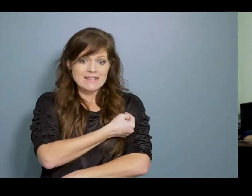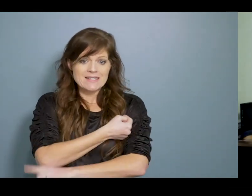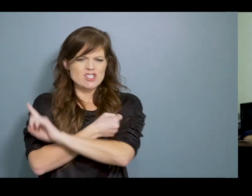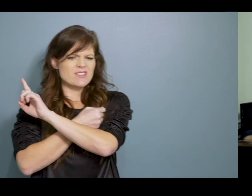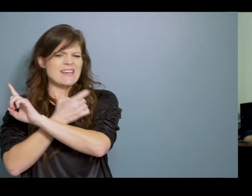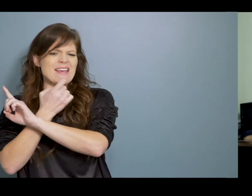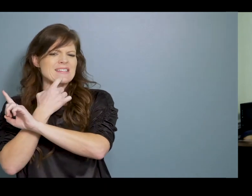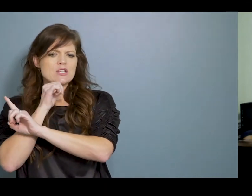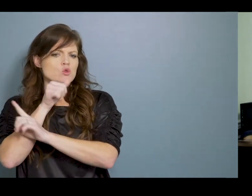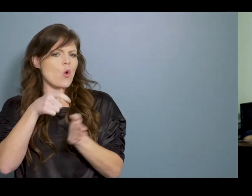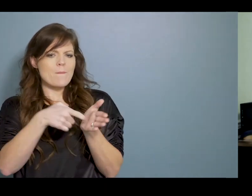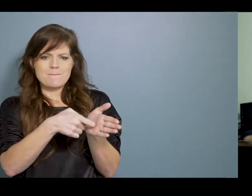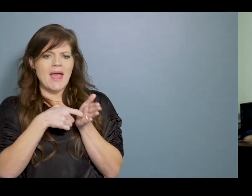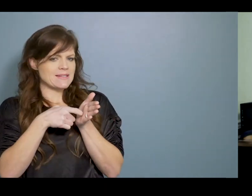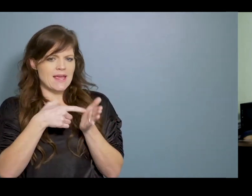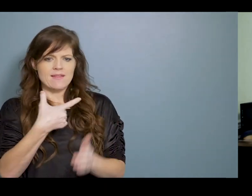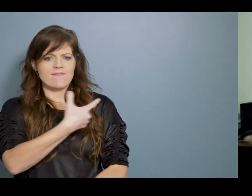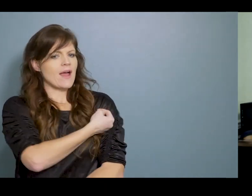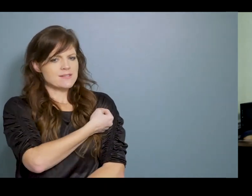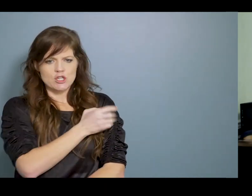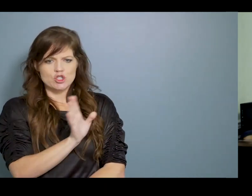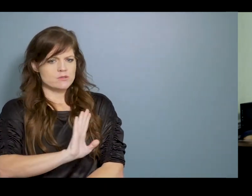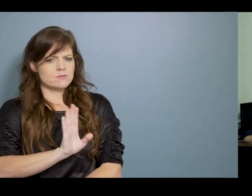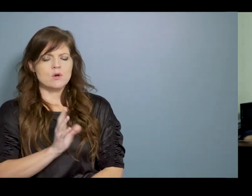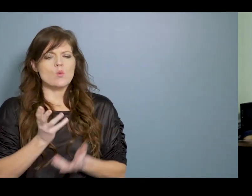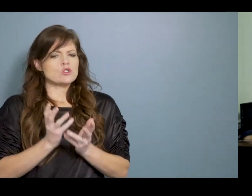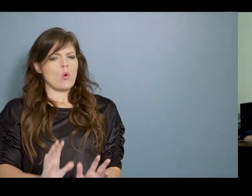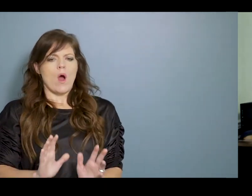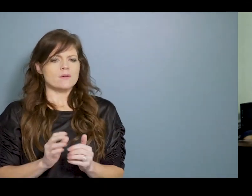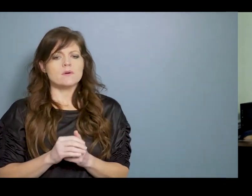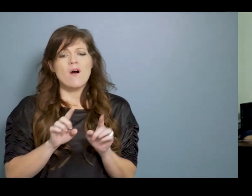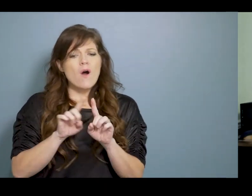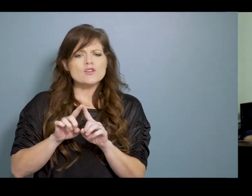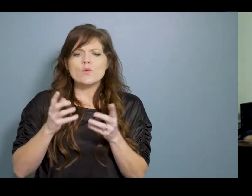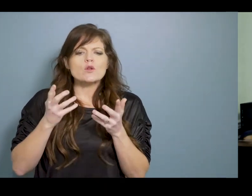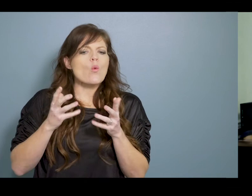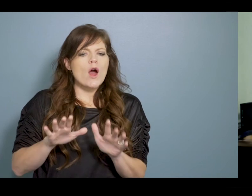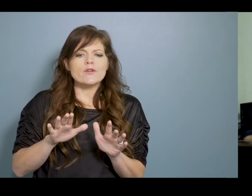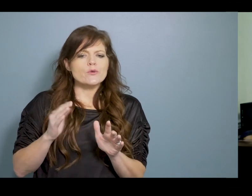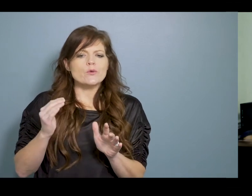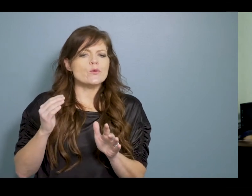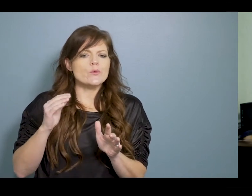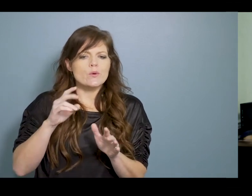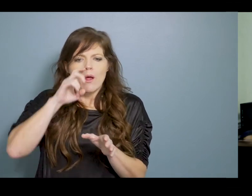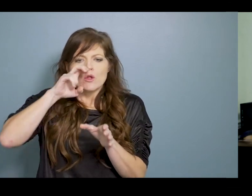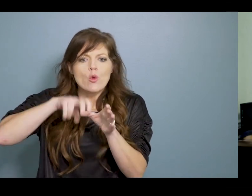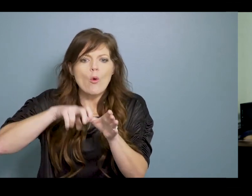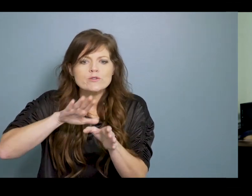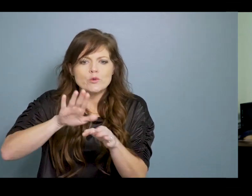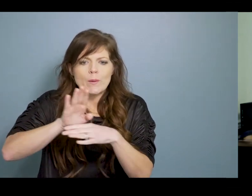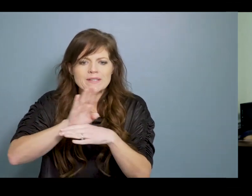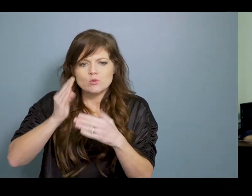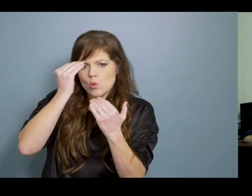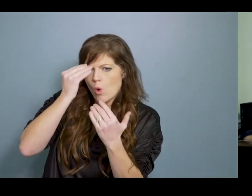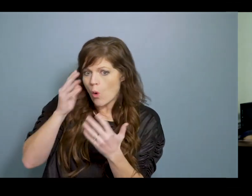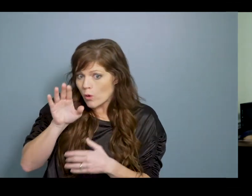not to ask for verification. You know, we haven't necessarily laid down the